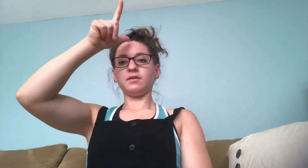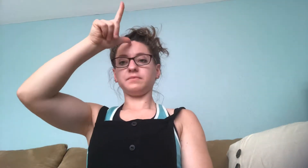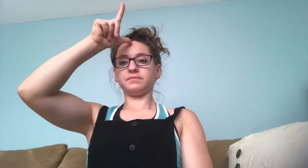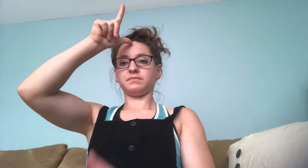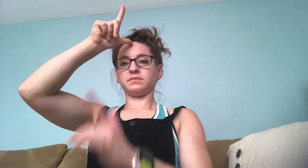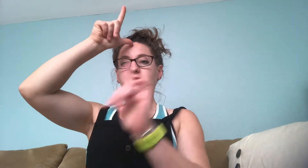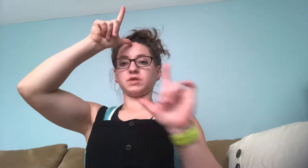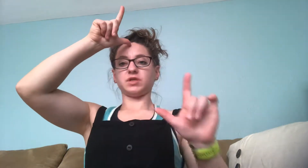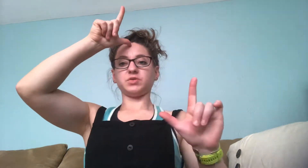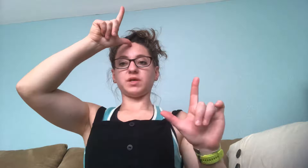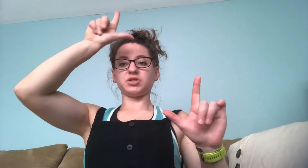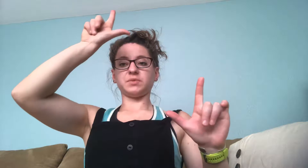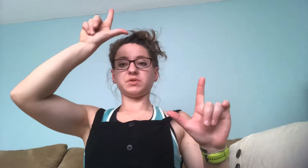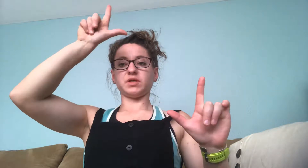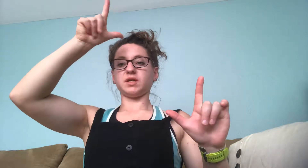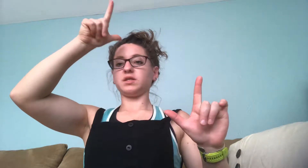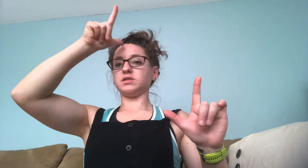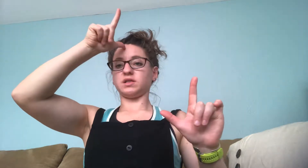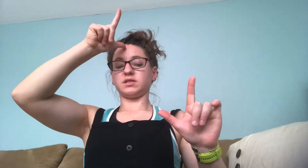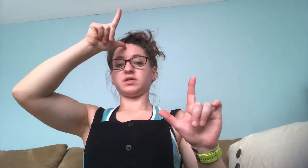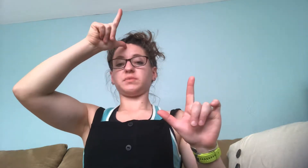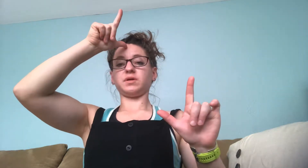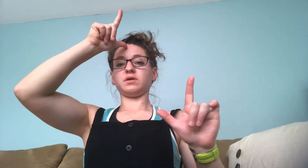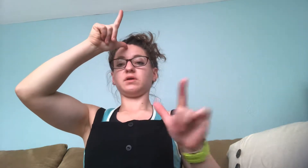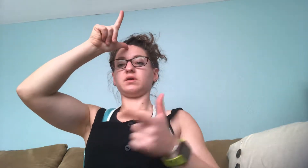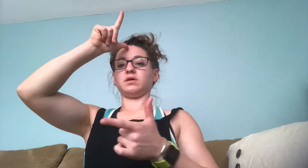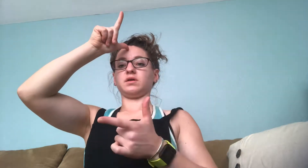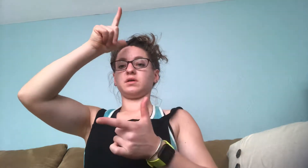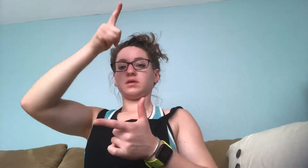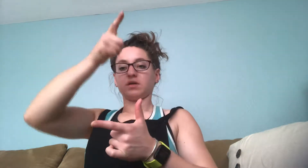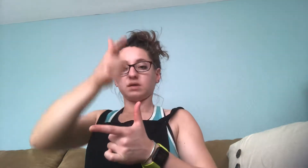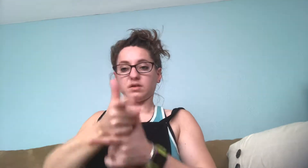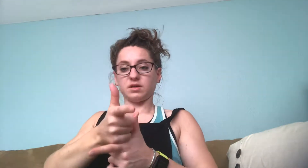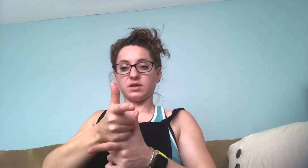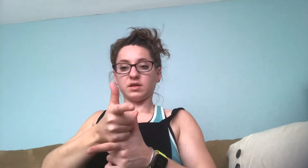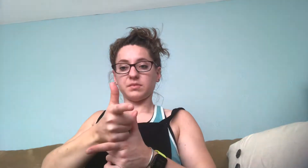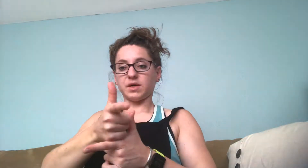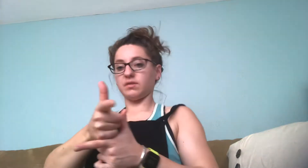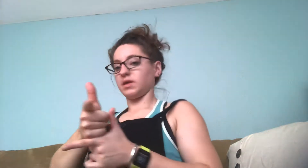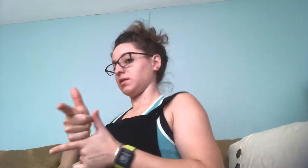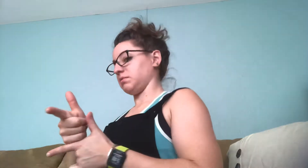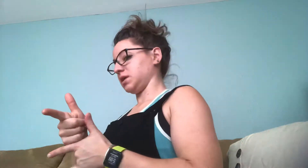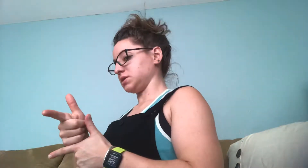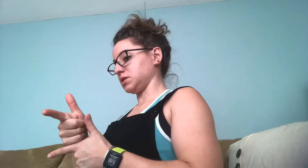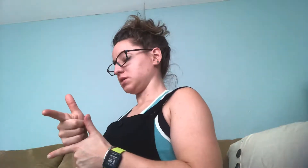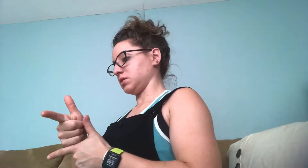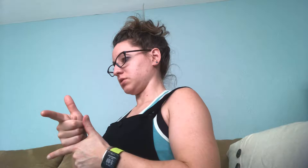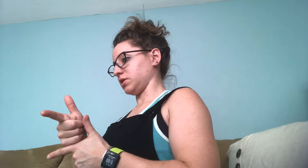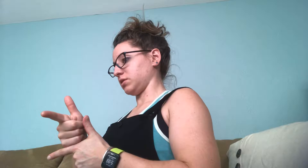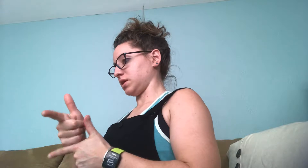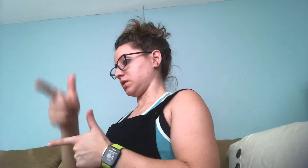L. You have 2 L shapes in your hand. It's going to start up here. Come down and meet your other hand